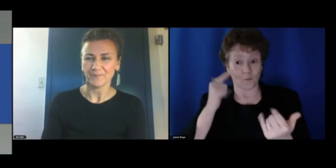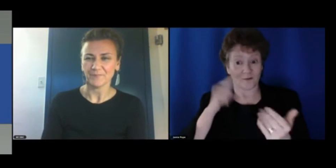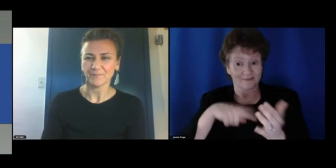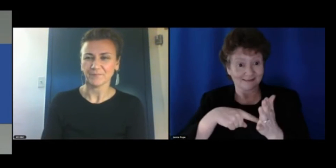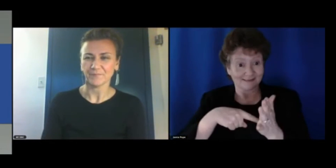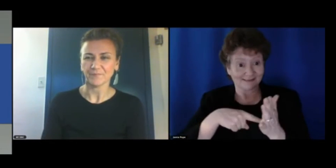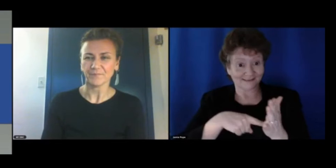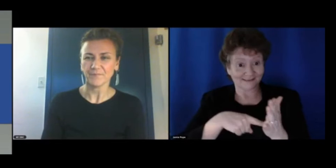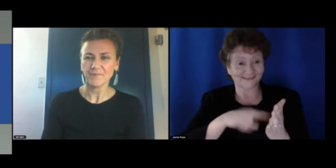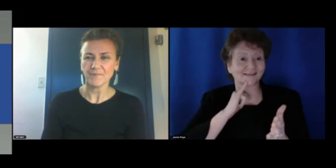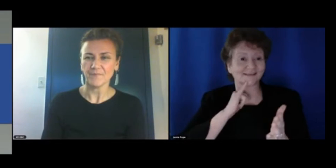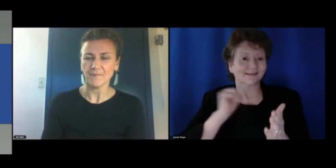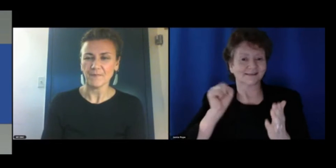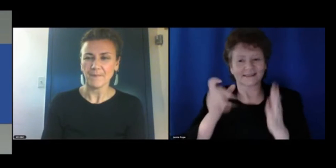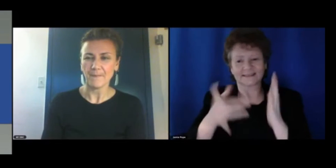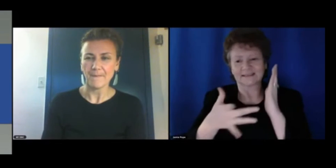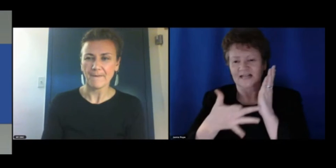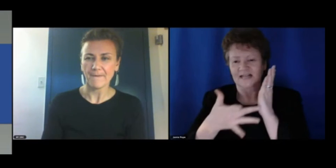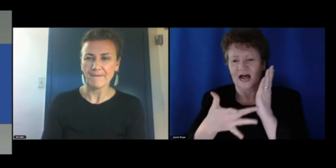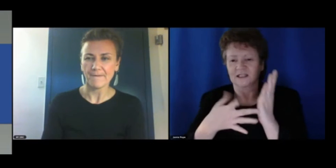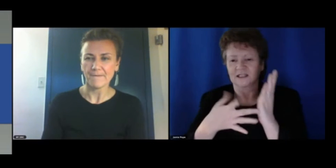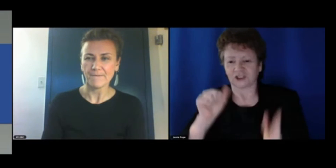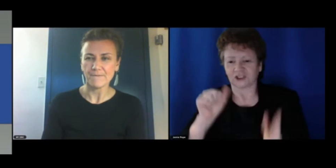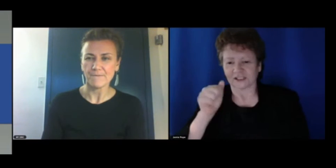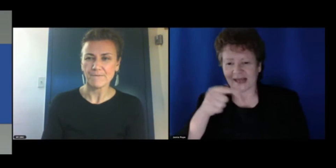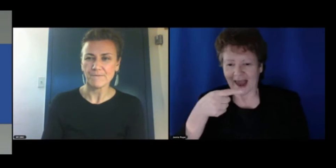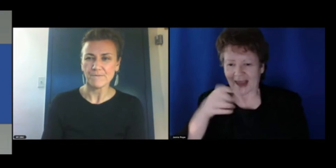everyone to be comfortable with that.